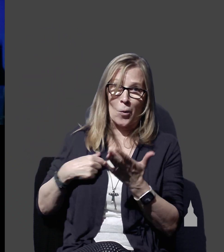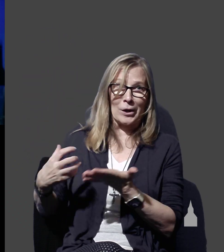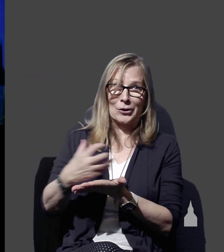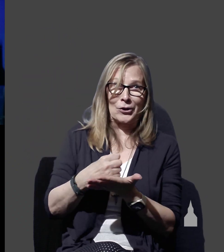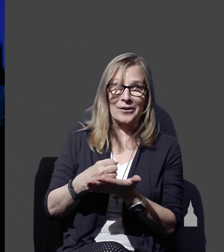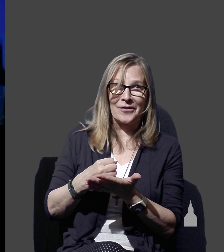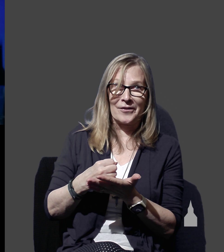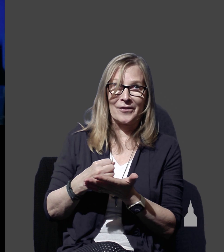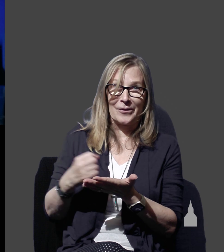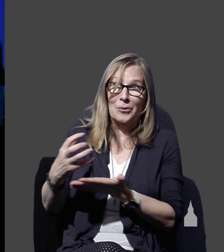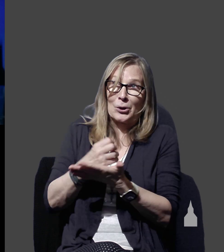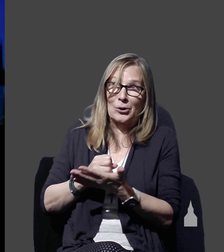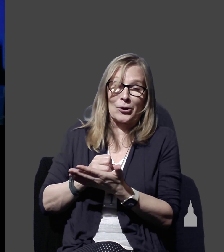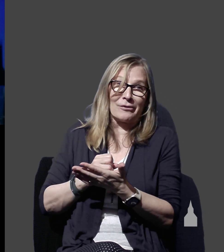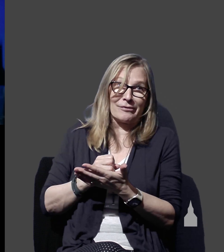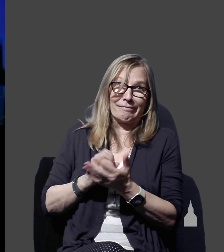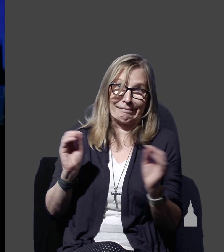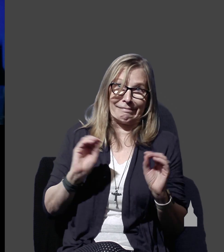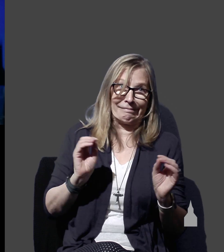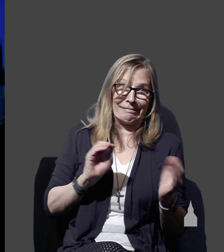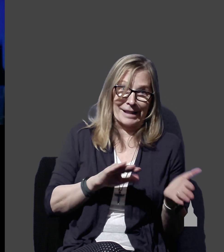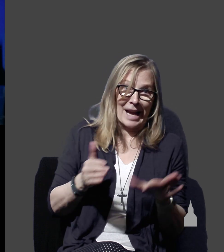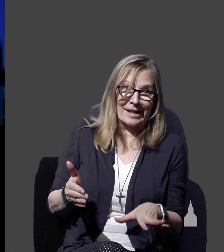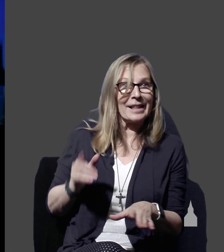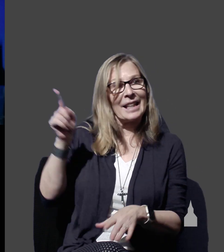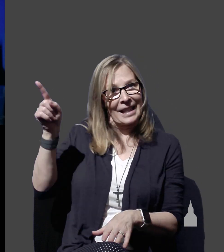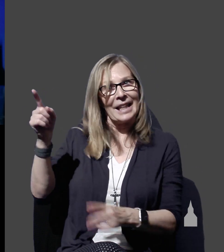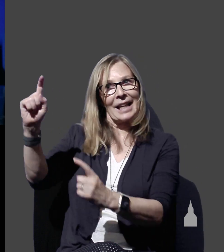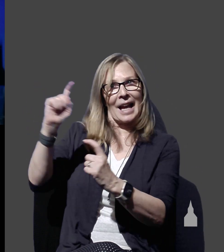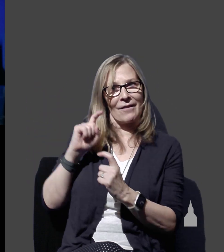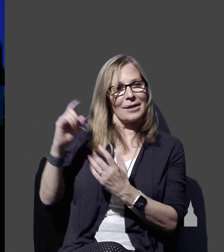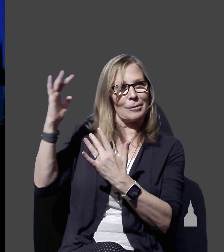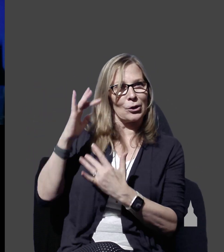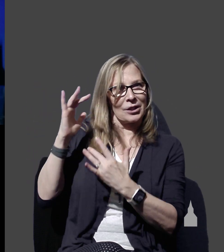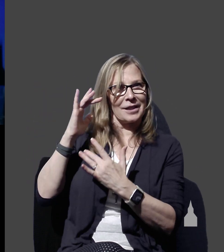Jesus died. He was the just. He died for the unjust.